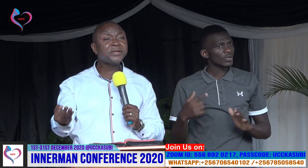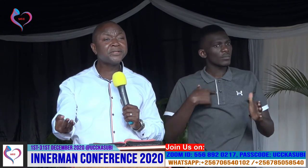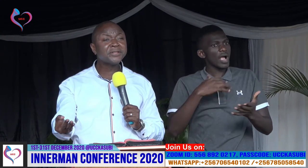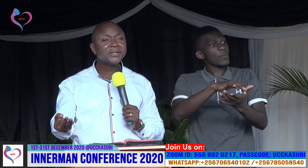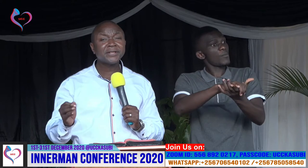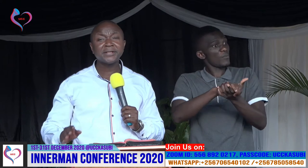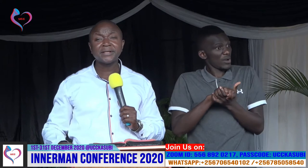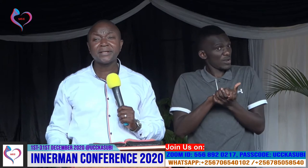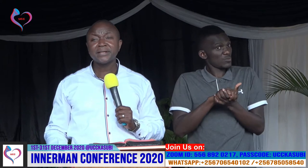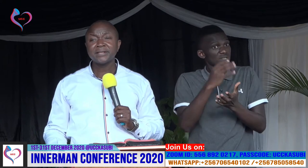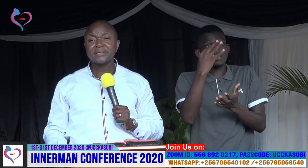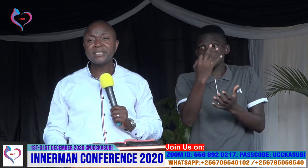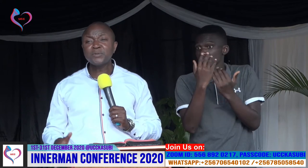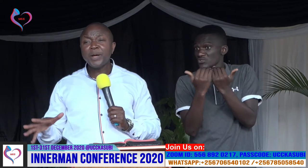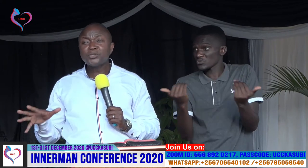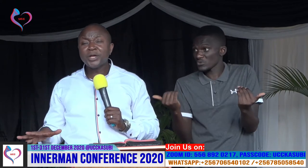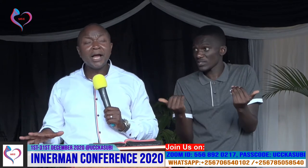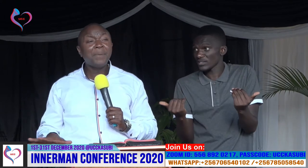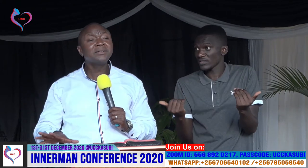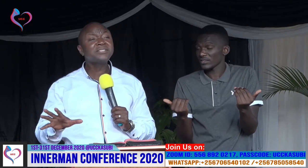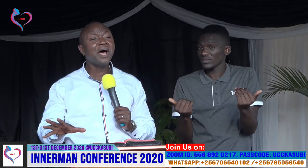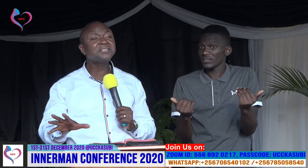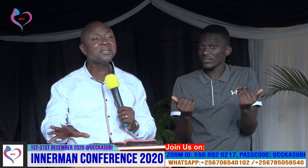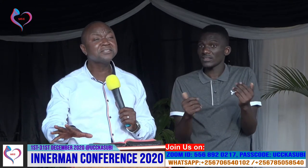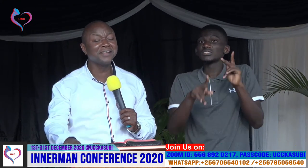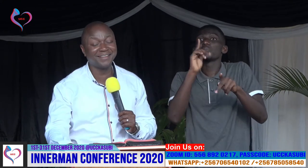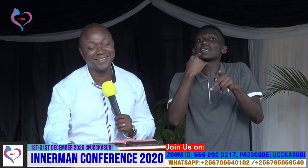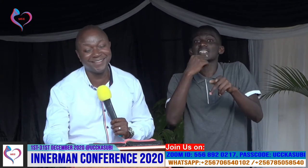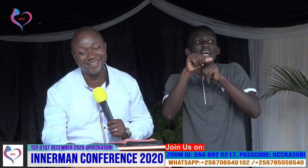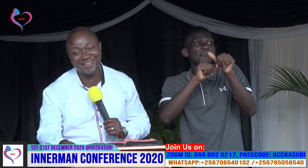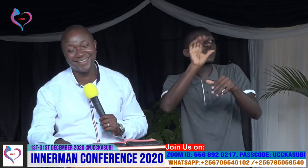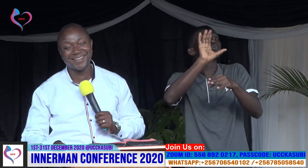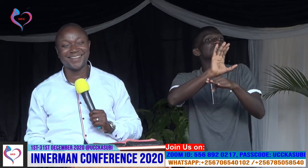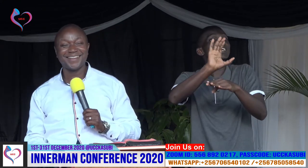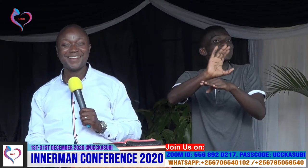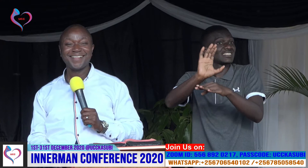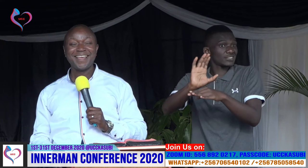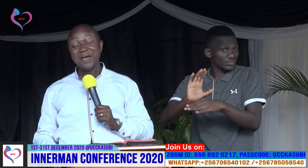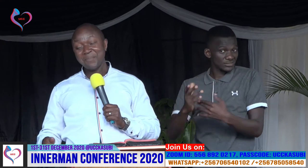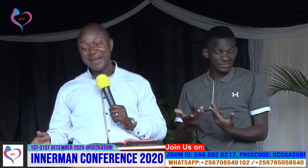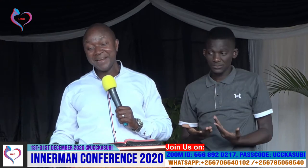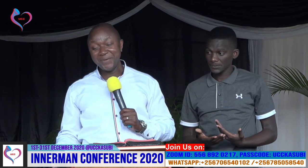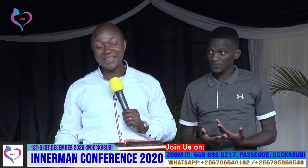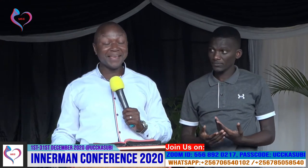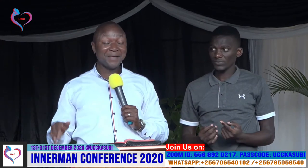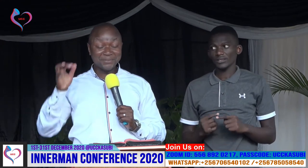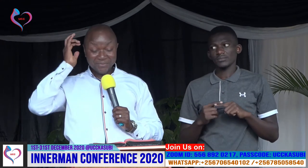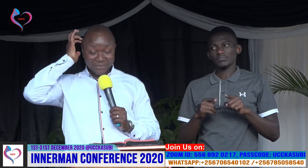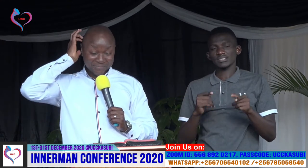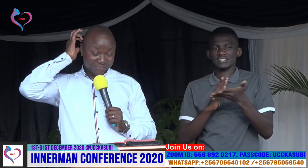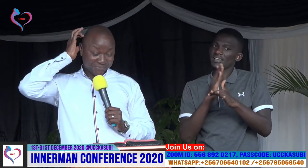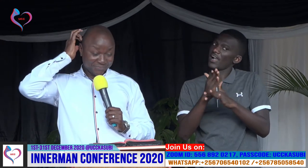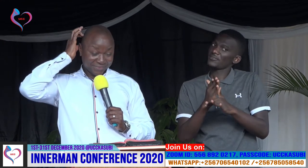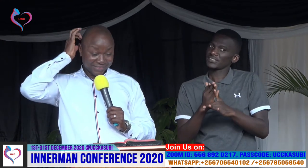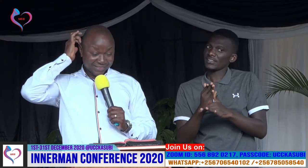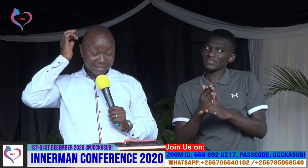three kids. These people are talking about churches. anyway, they came to